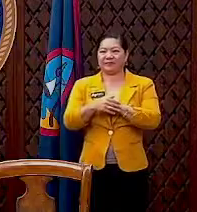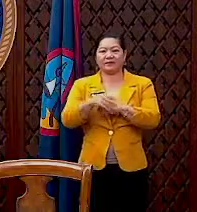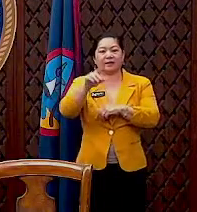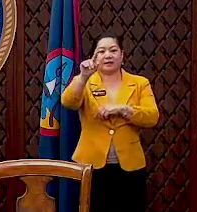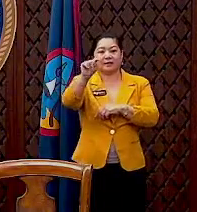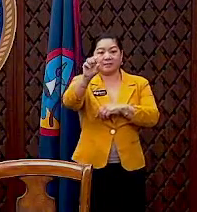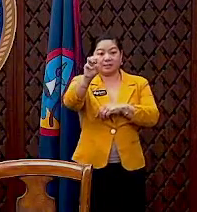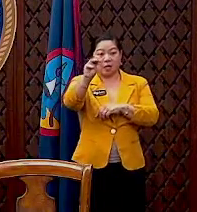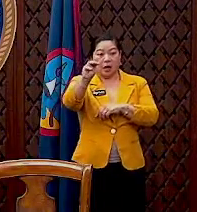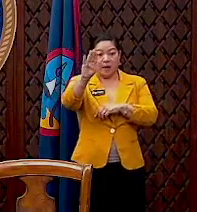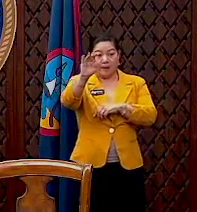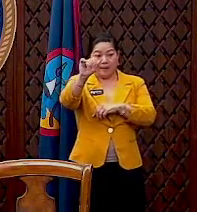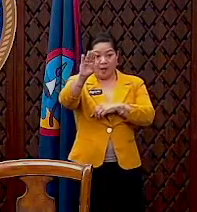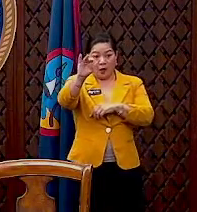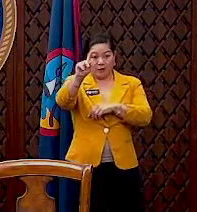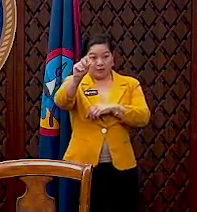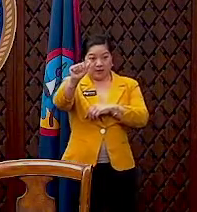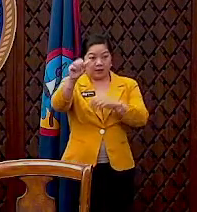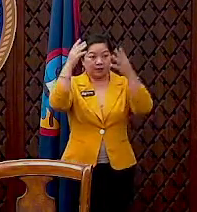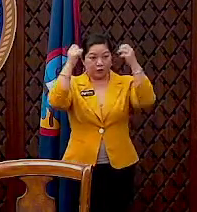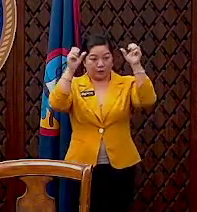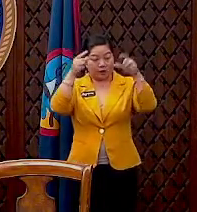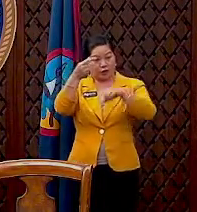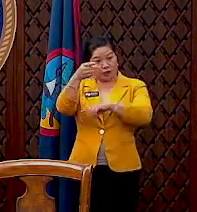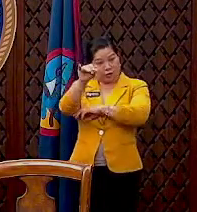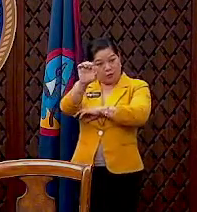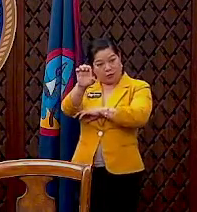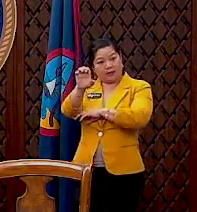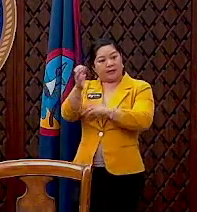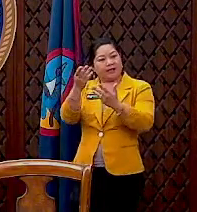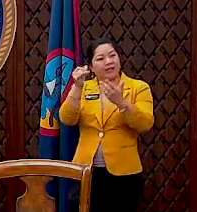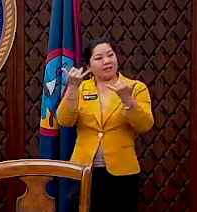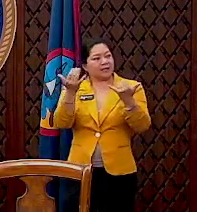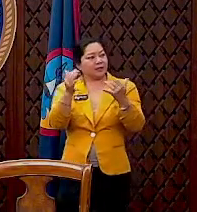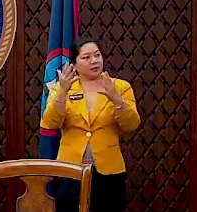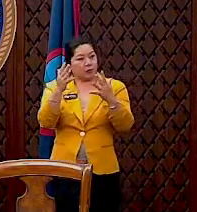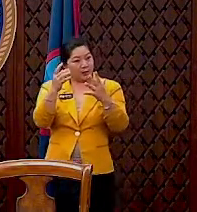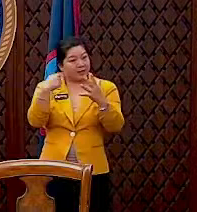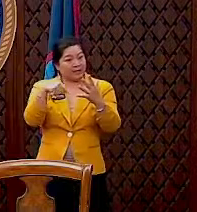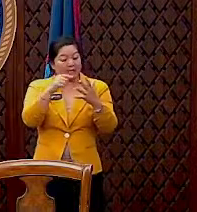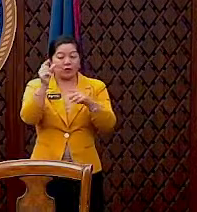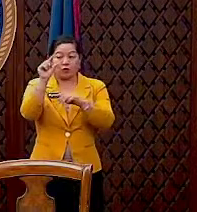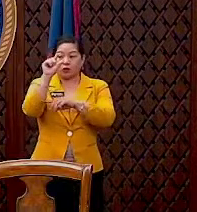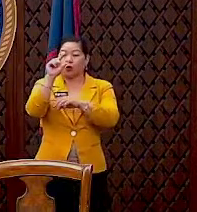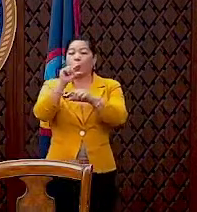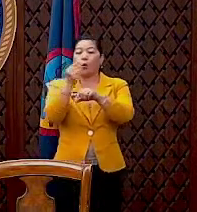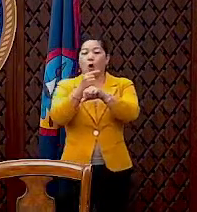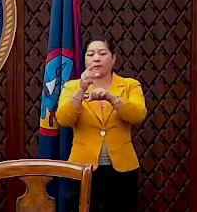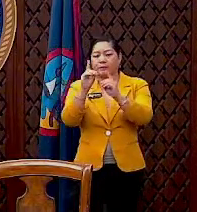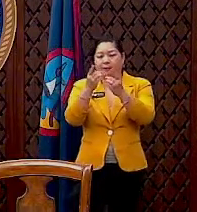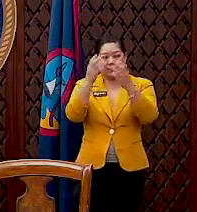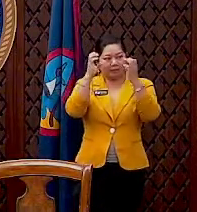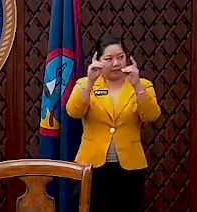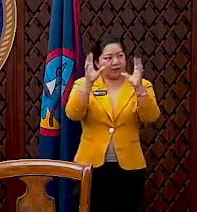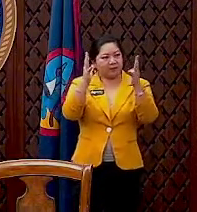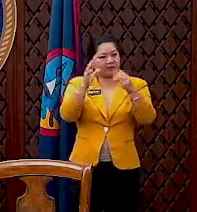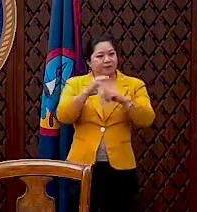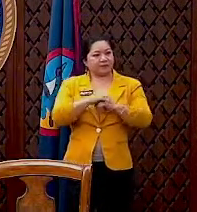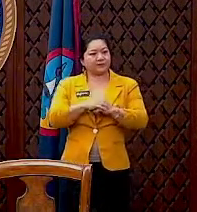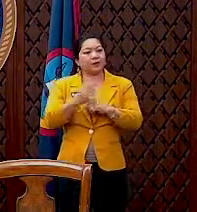Tom Babauta, the Assistant Superintendent for the Division of Special Education at the Guam Department of Education.